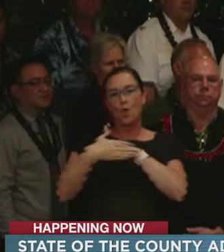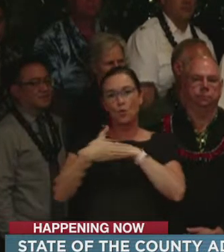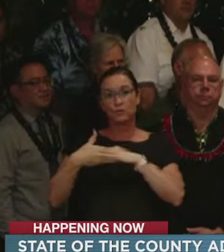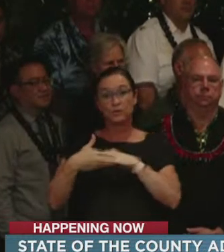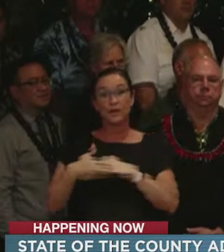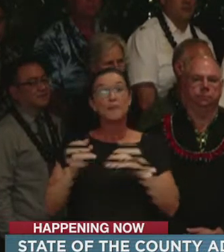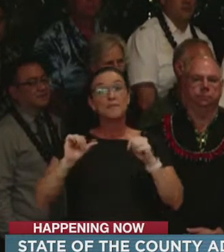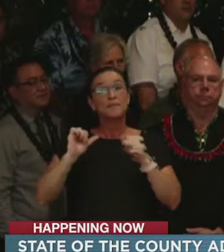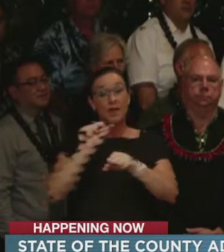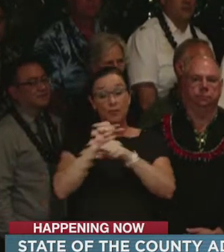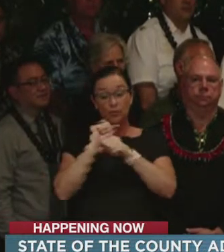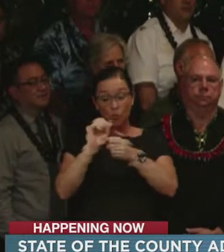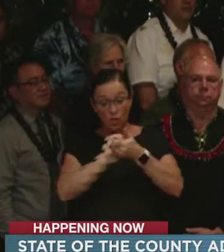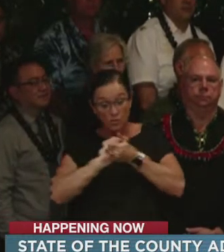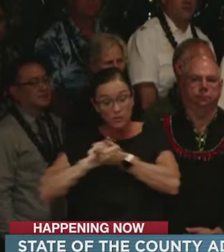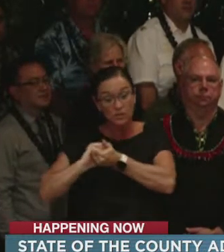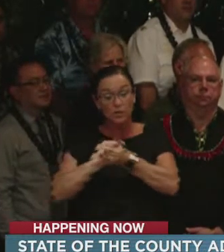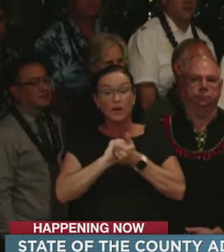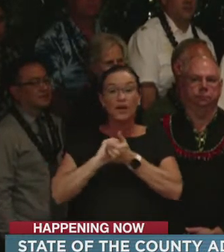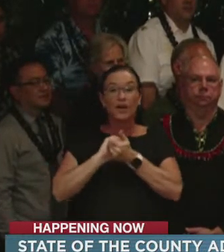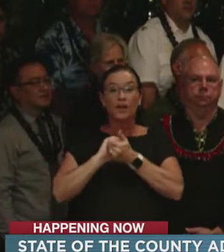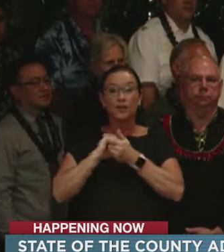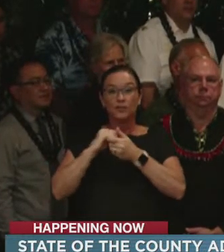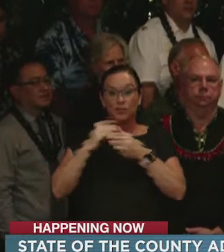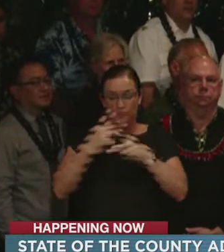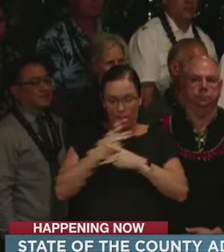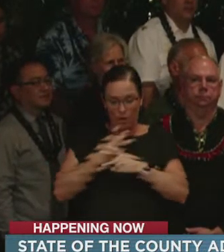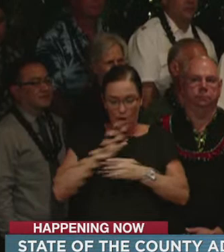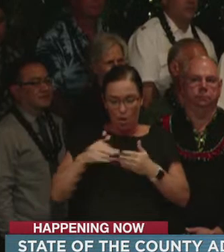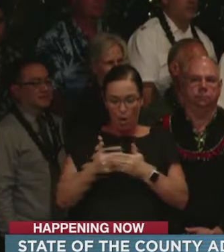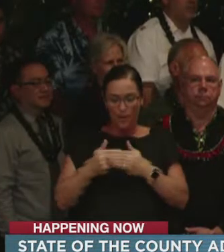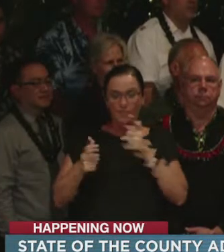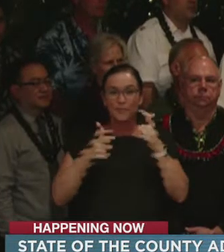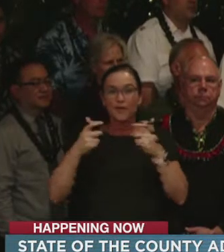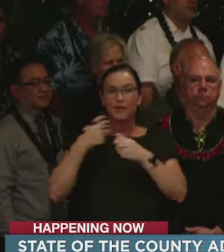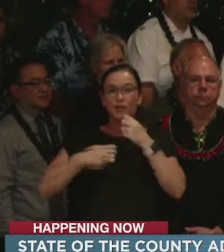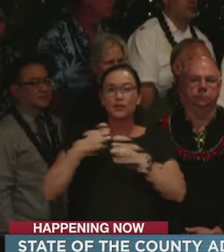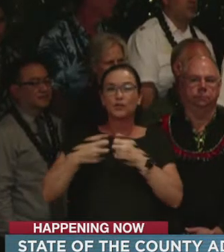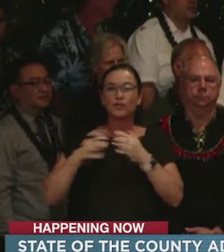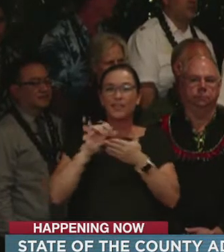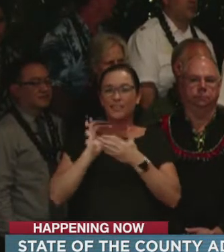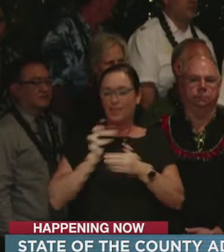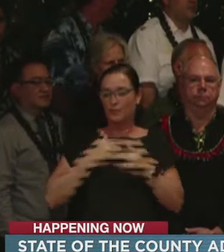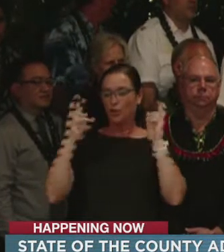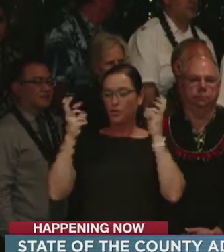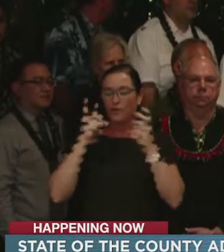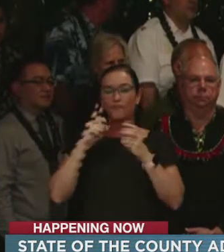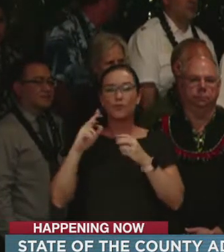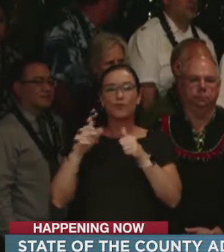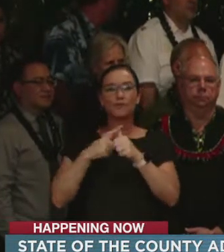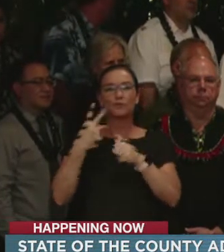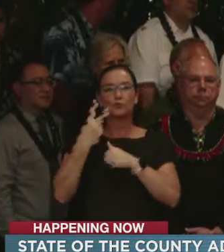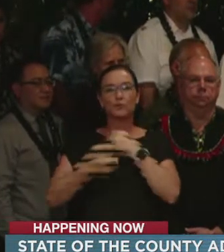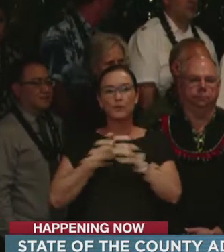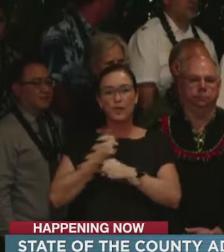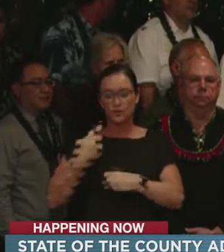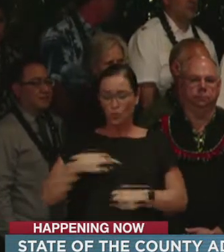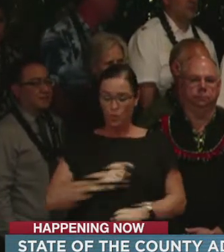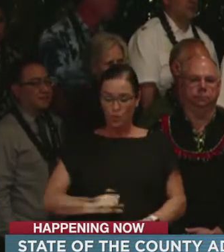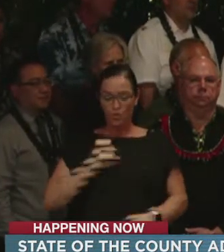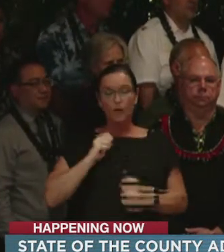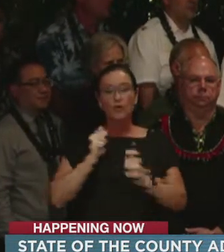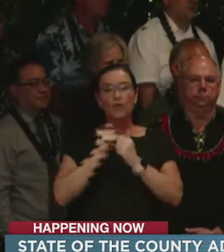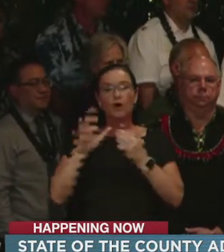these large-scale, overreaching issues has been a theme throughout our first 2 years, and we're proud of the innovation that has come with